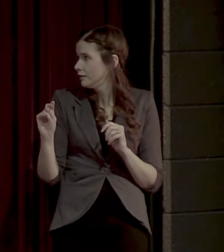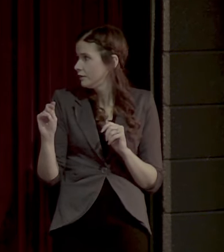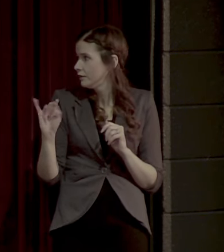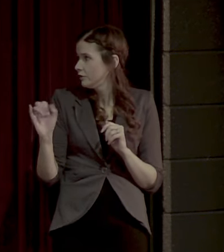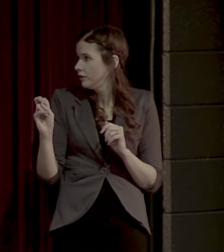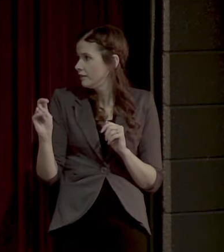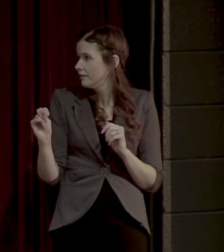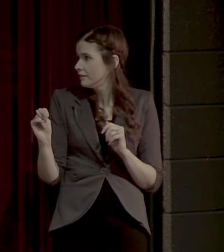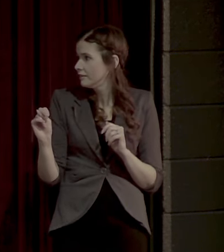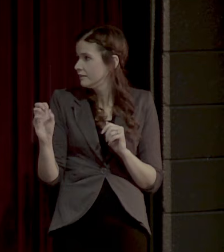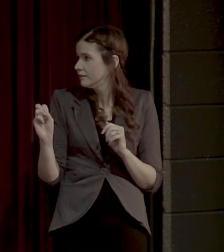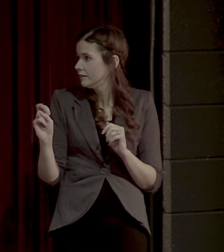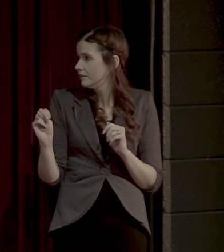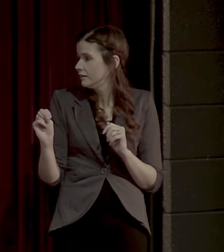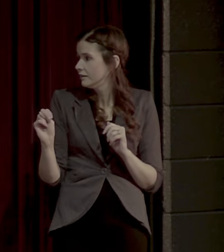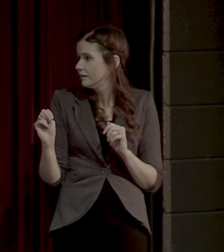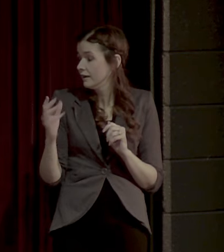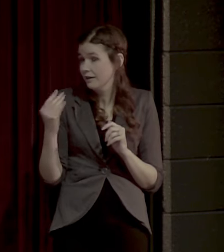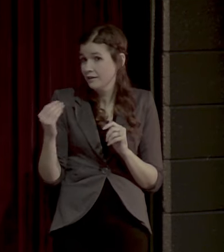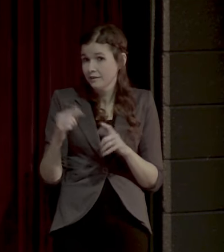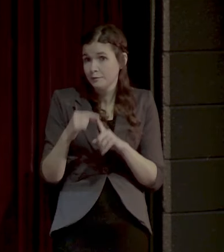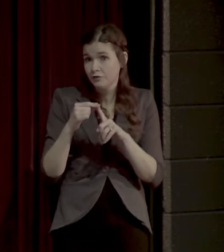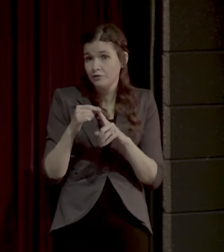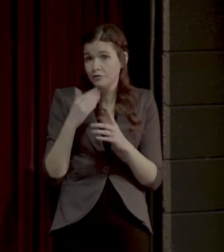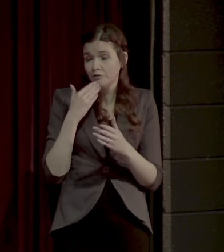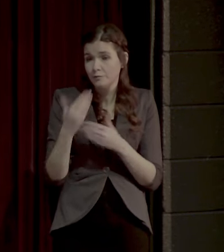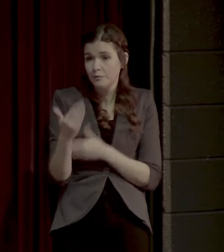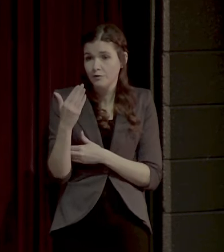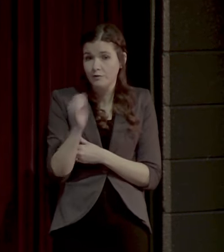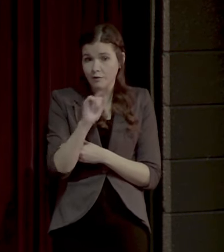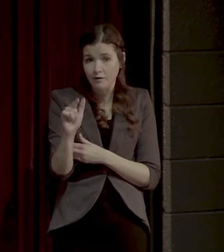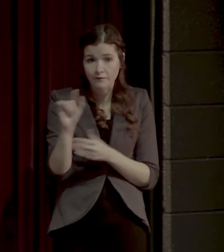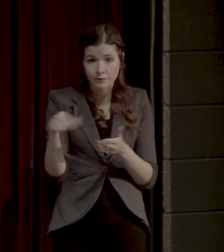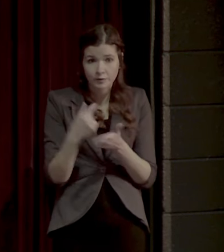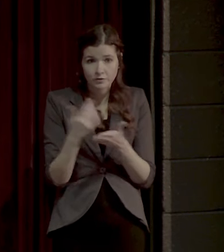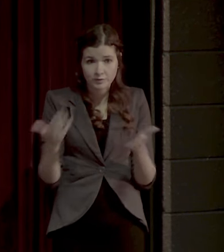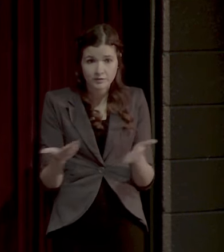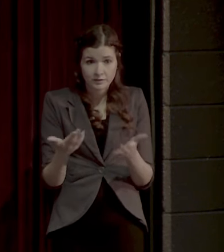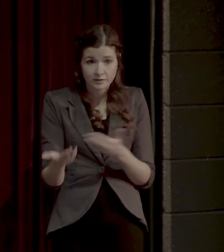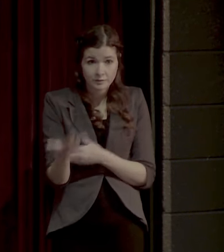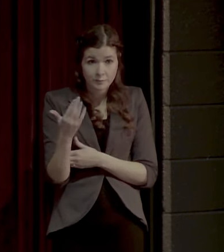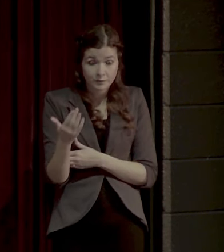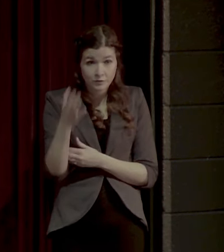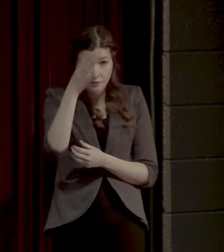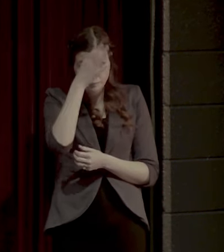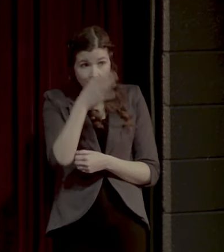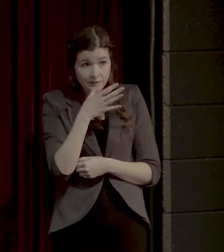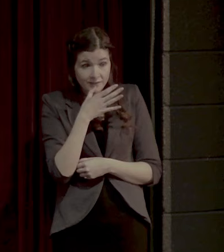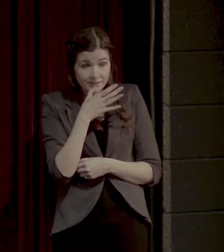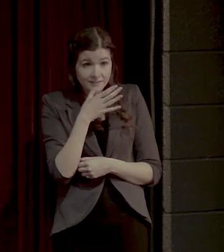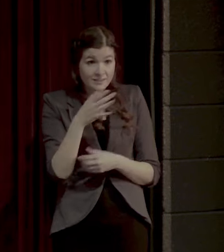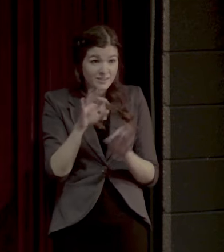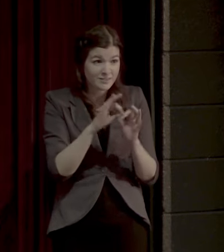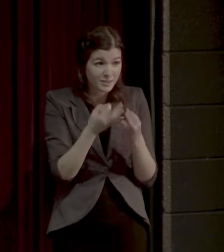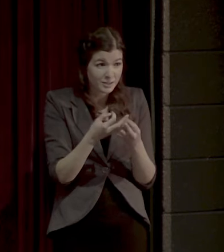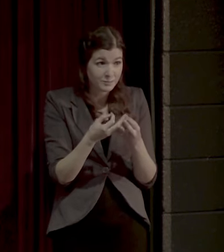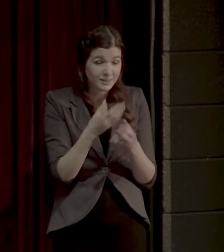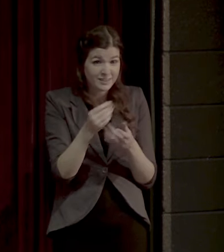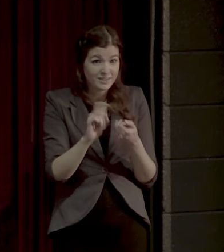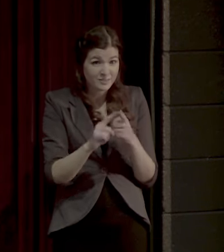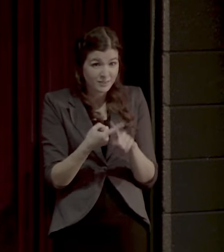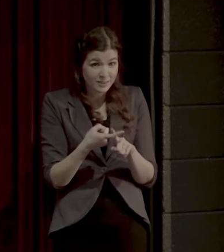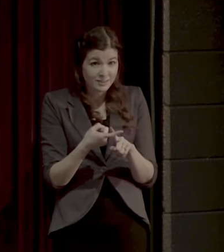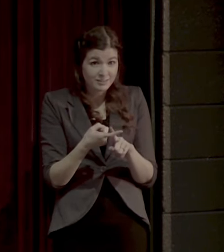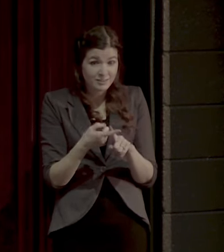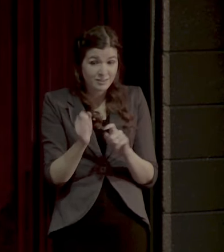and special good morning to all of the graduates here this morning, to your parents, your families, and